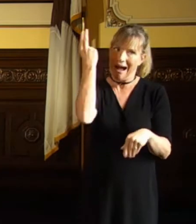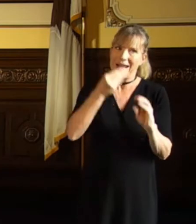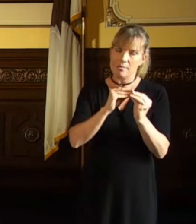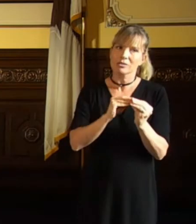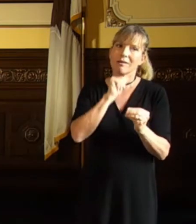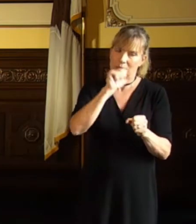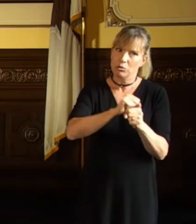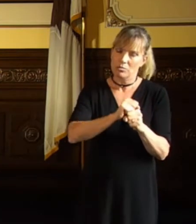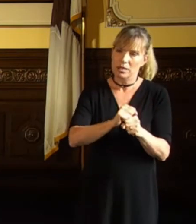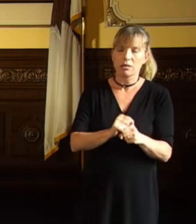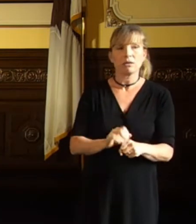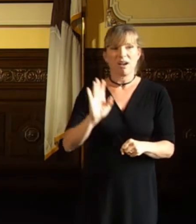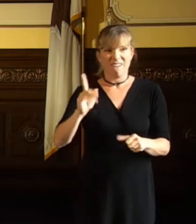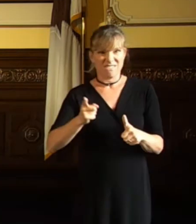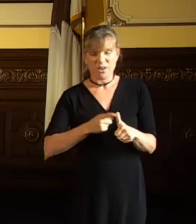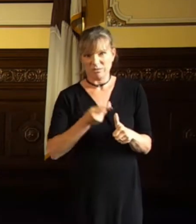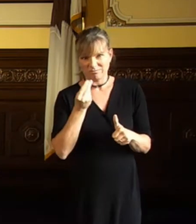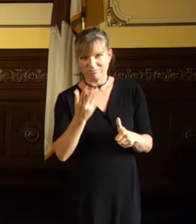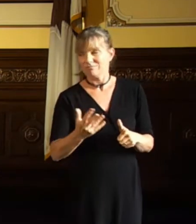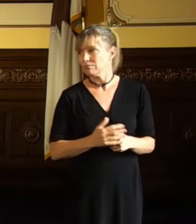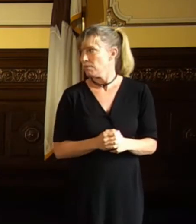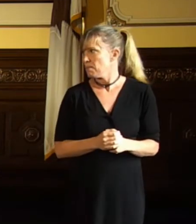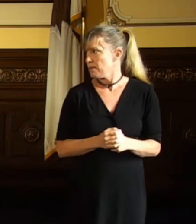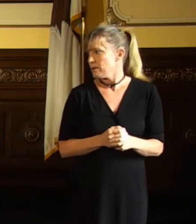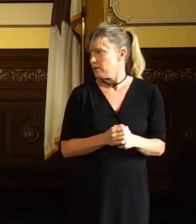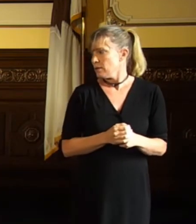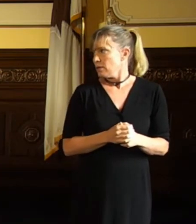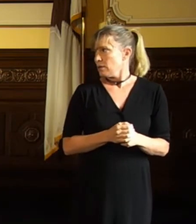me start with just saying that this is a